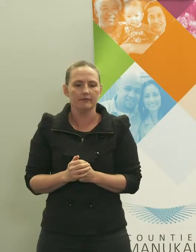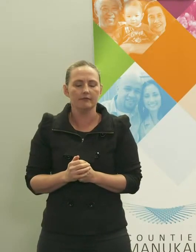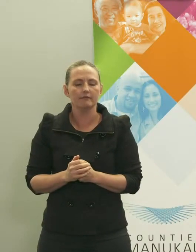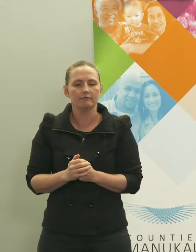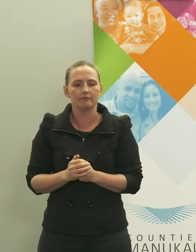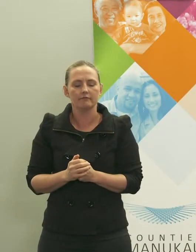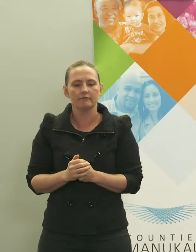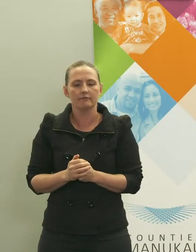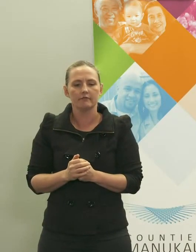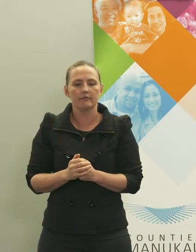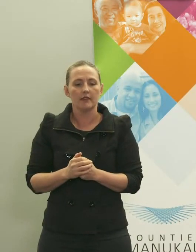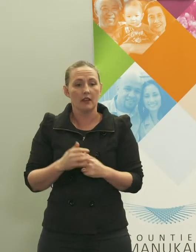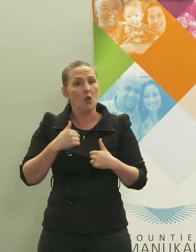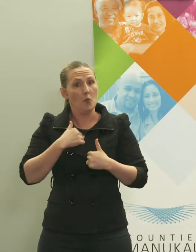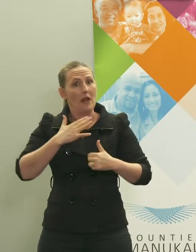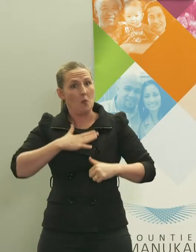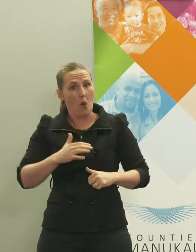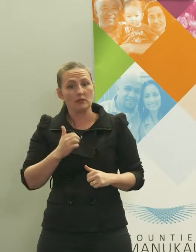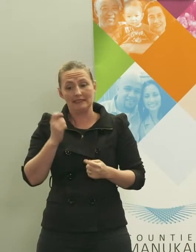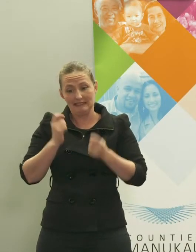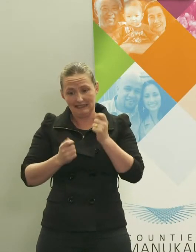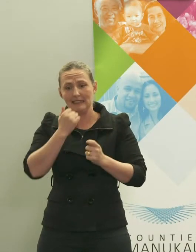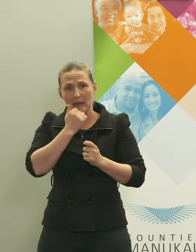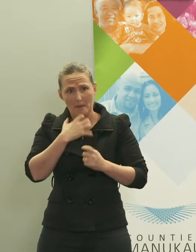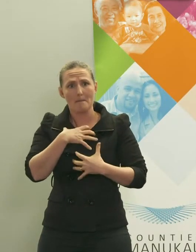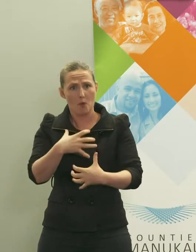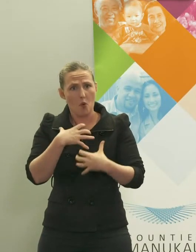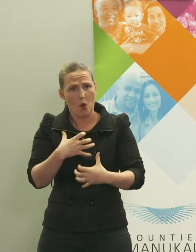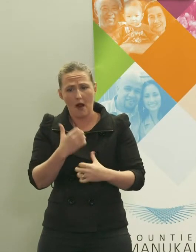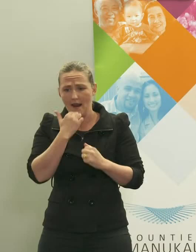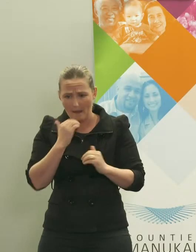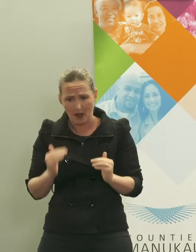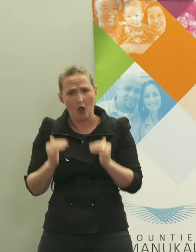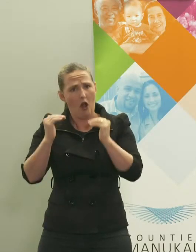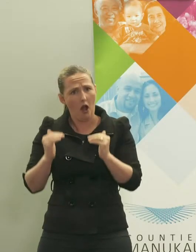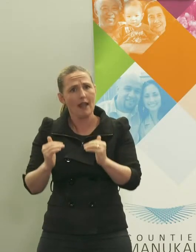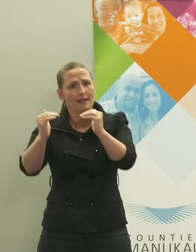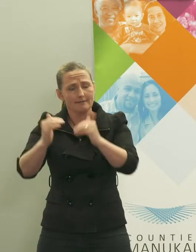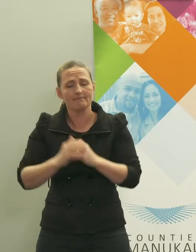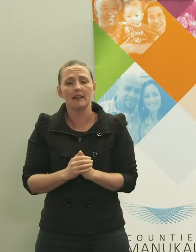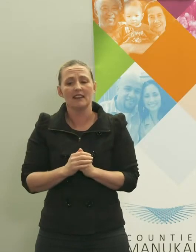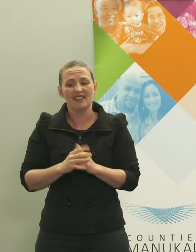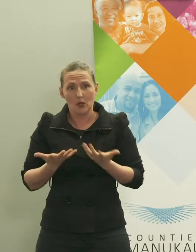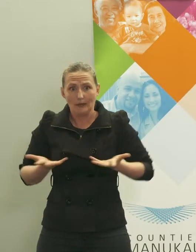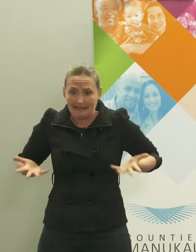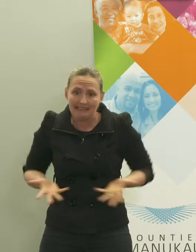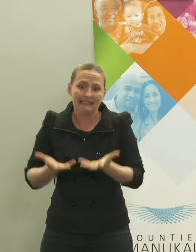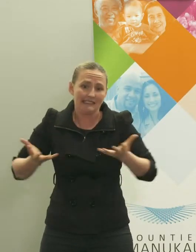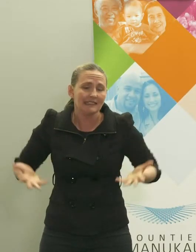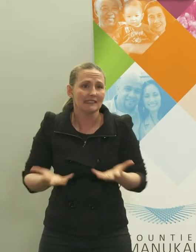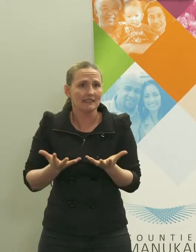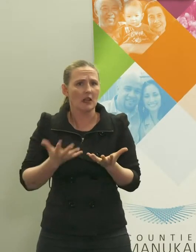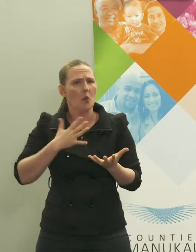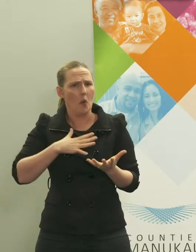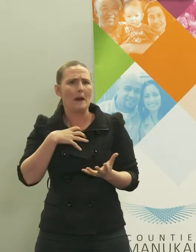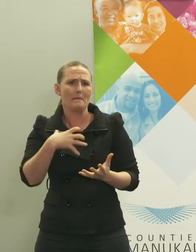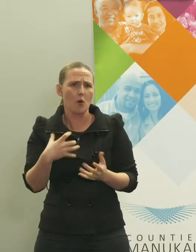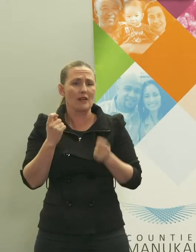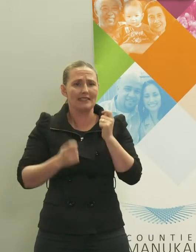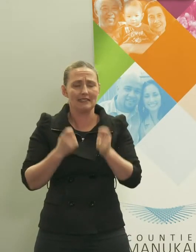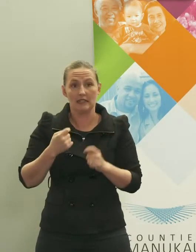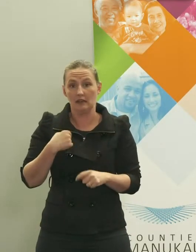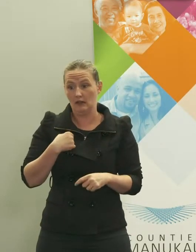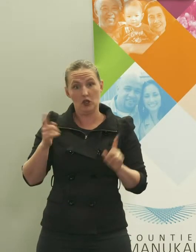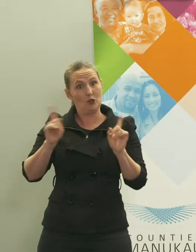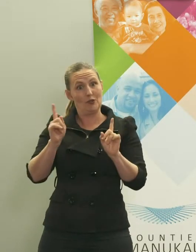numbers up, so we've still got a big push on our visibility around testing. I was down at Otara earlier